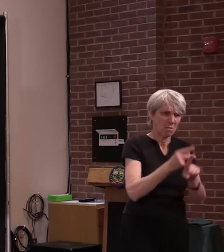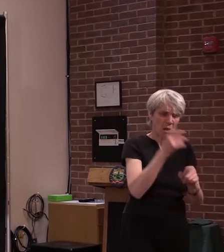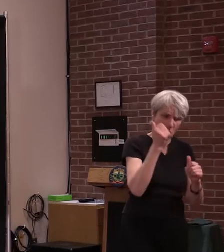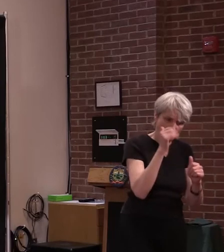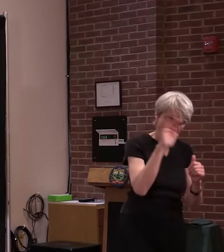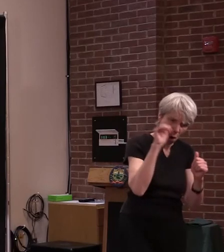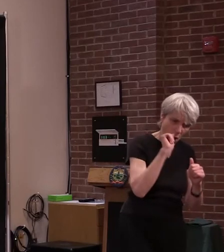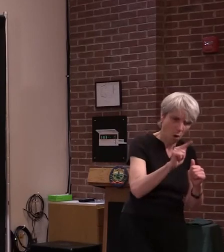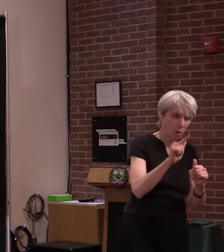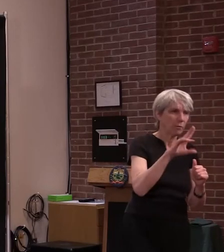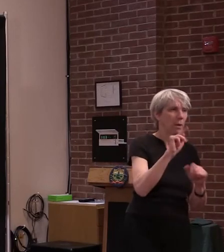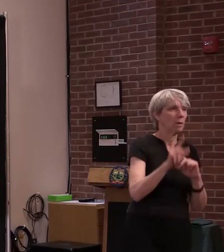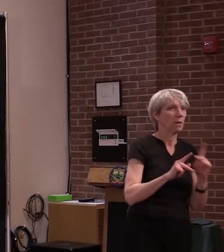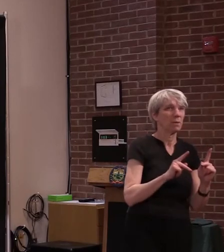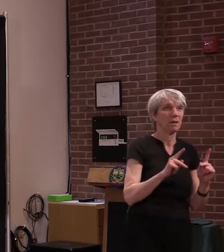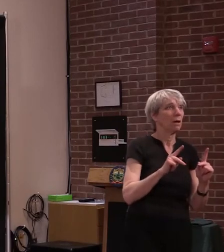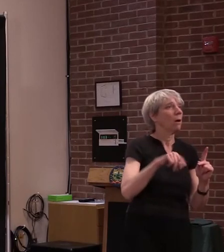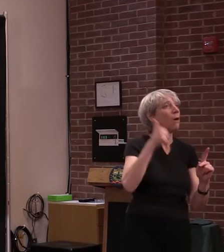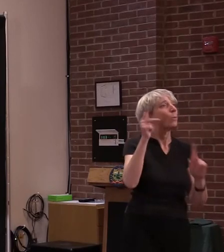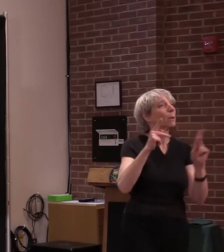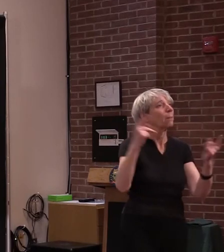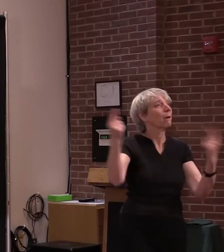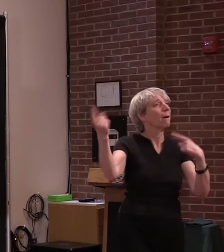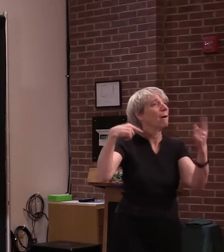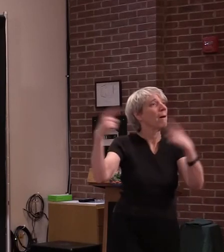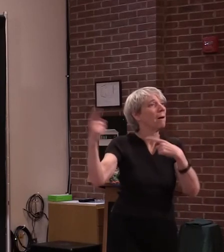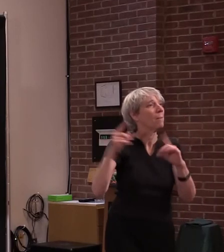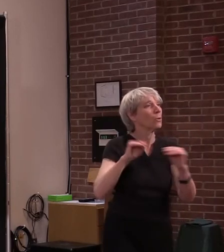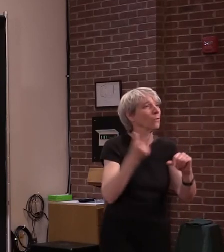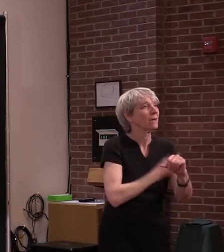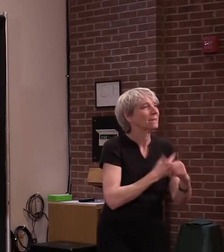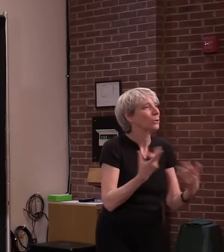because we're very mobile throughout the country.